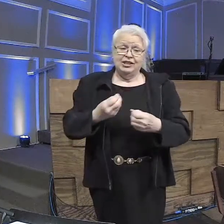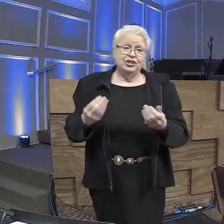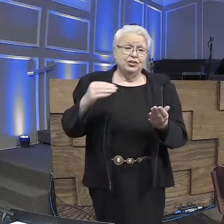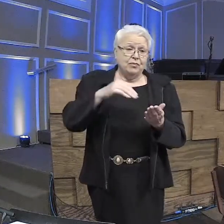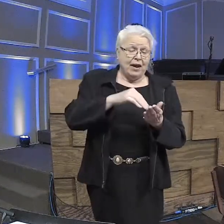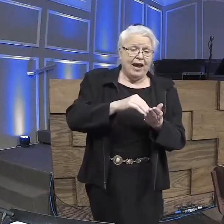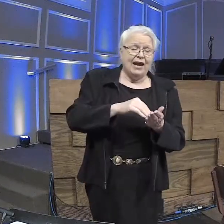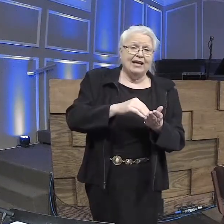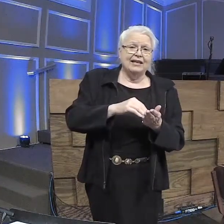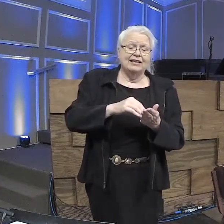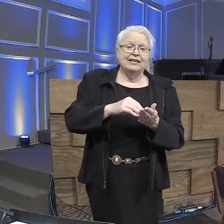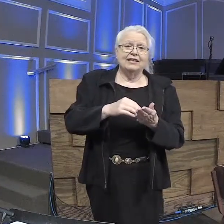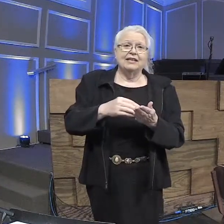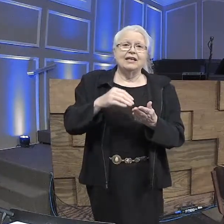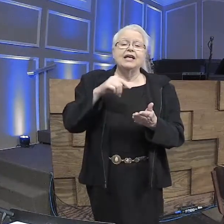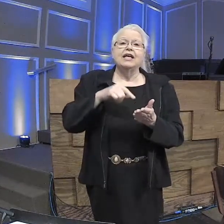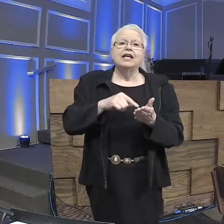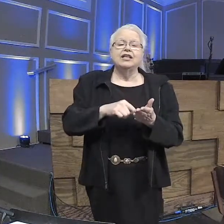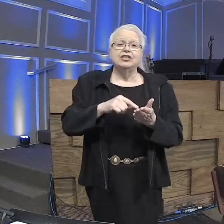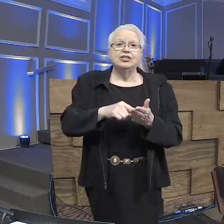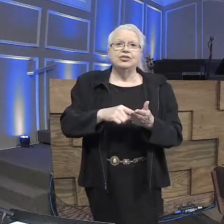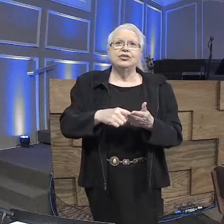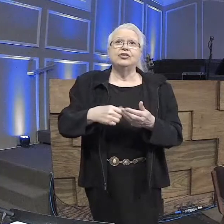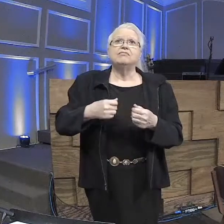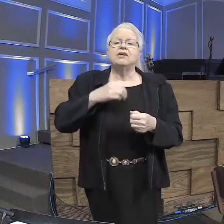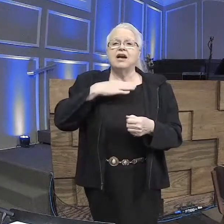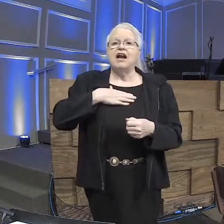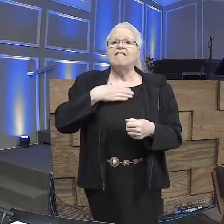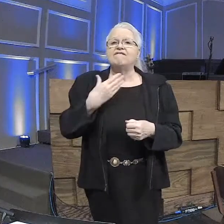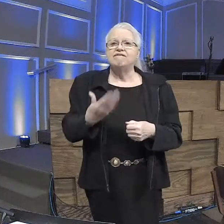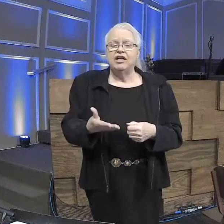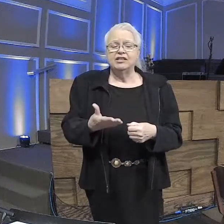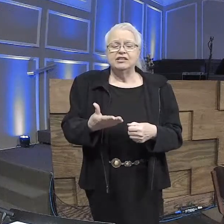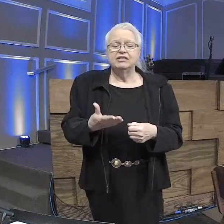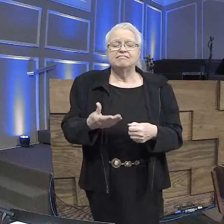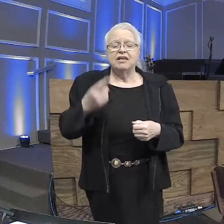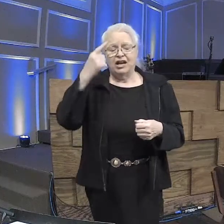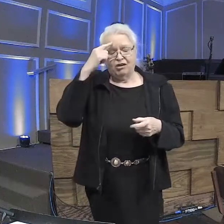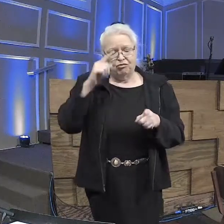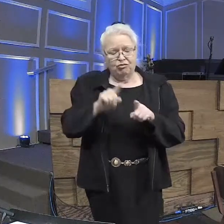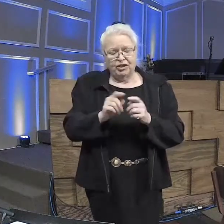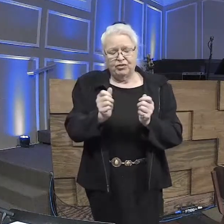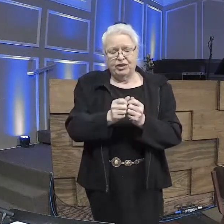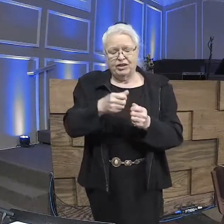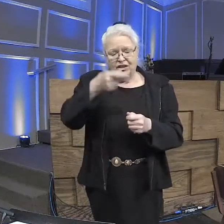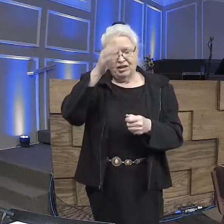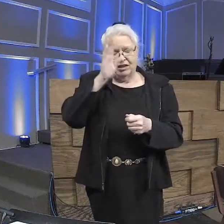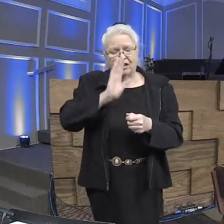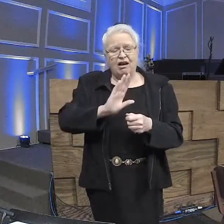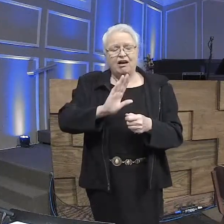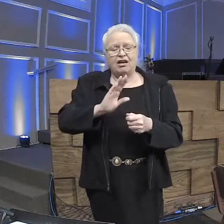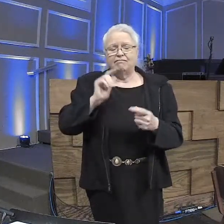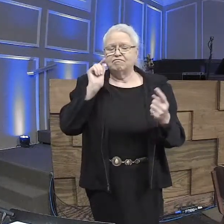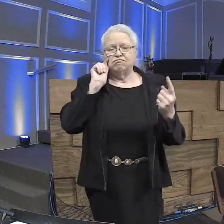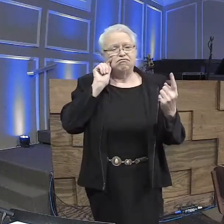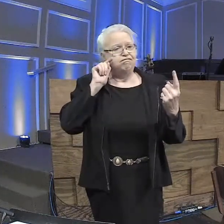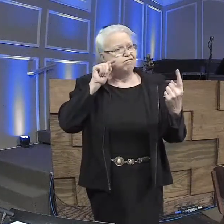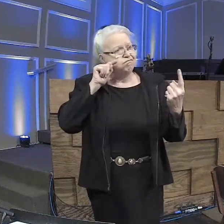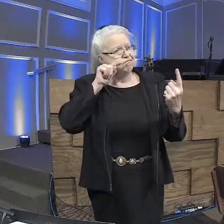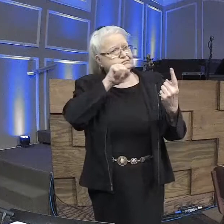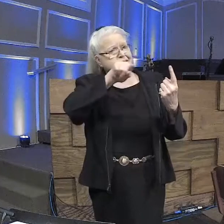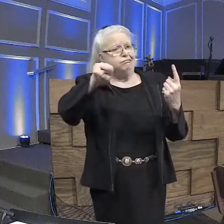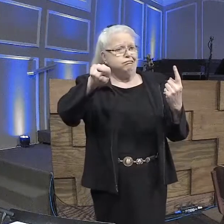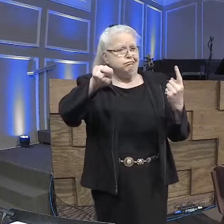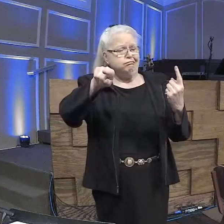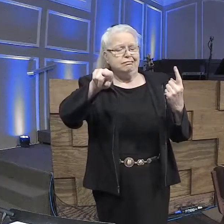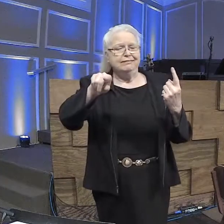confession. It's your agreeing with God about missing the mark. For if we confess our sins, He'll be faithful and just to forgive